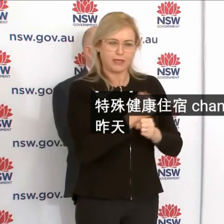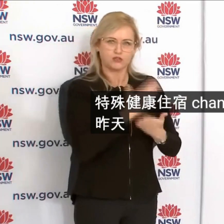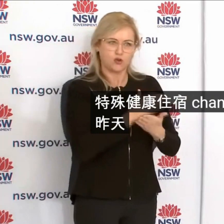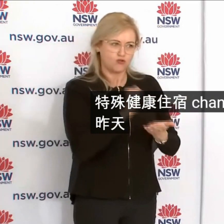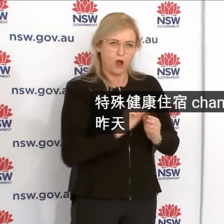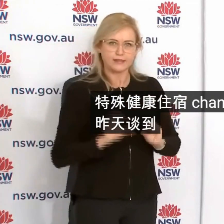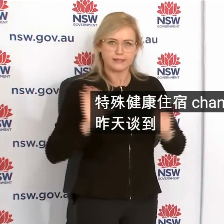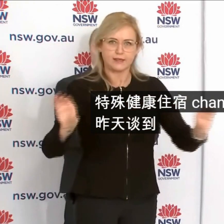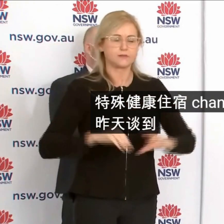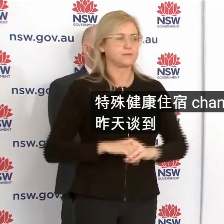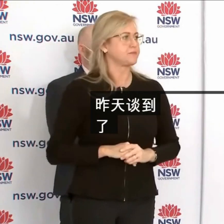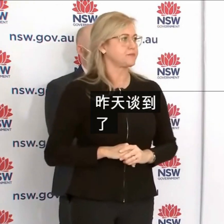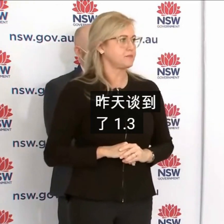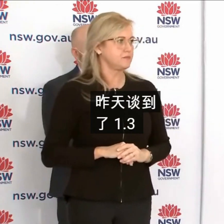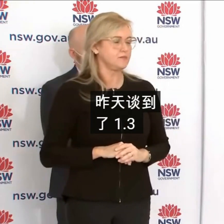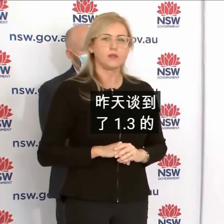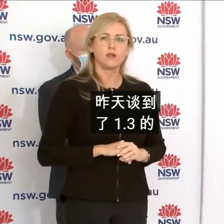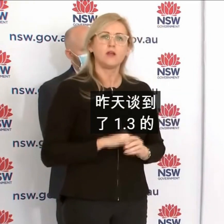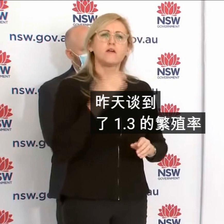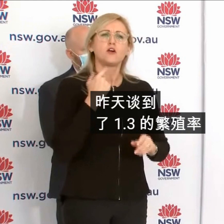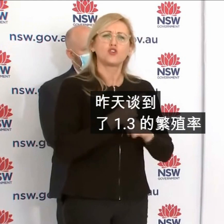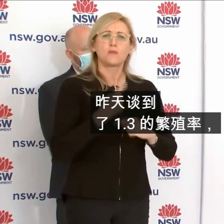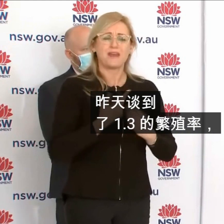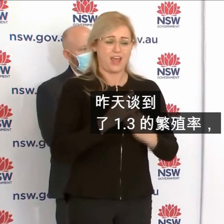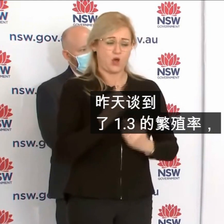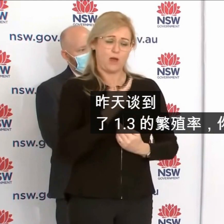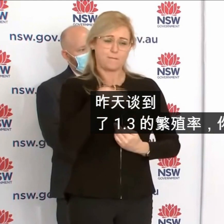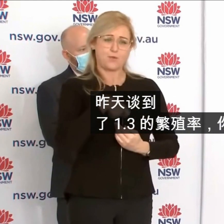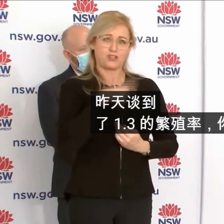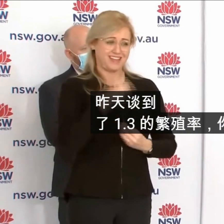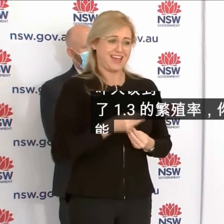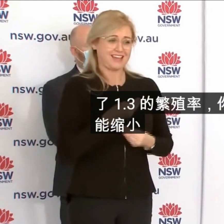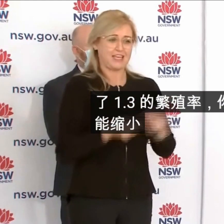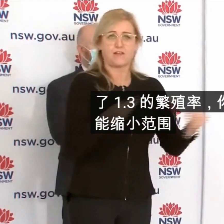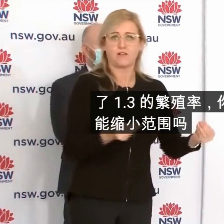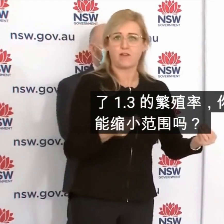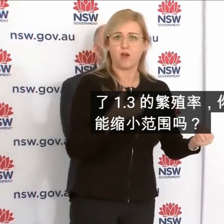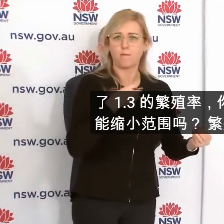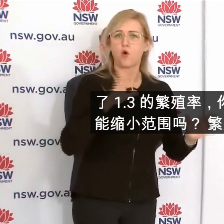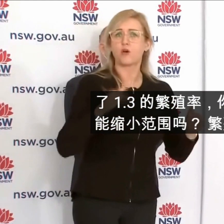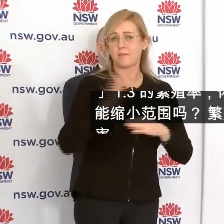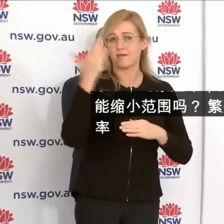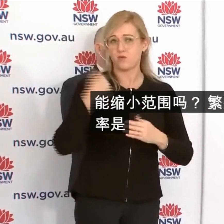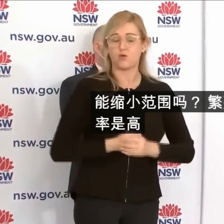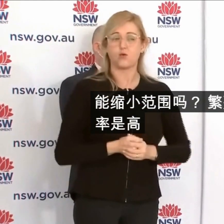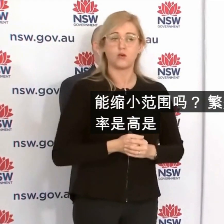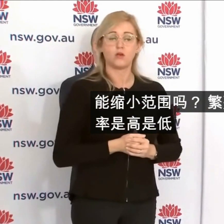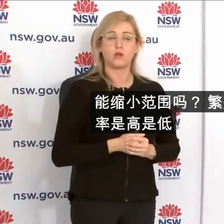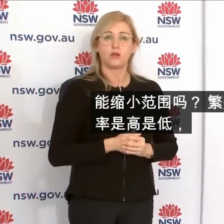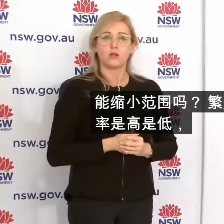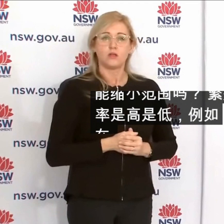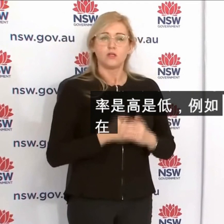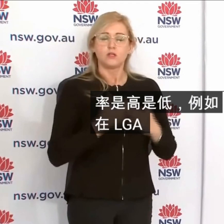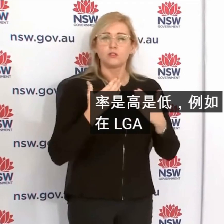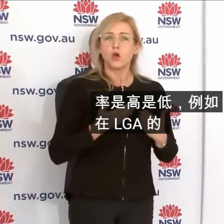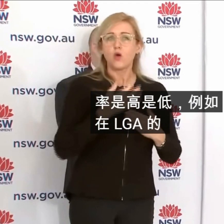Dr. Chant yesterday spoke about the reproduction rate of 1.3. Are you able to actually narrow that down, that the reproduction rate is higher or